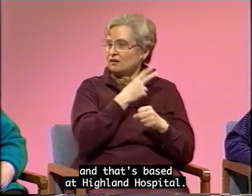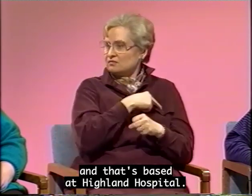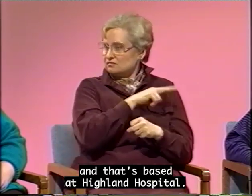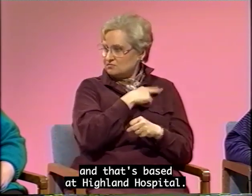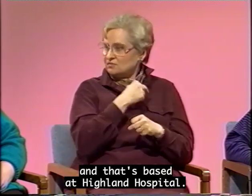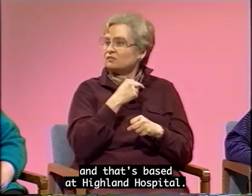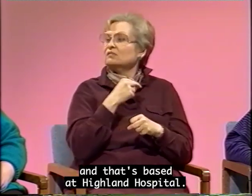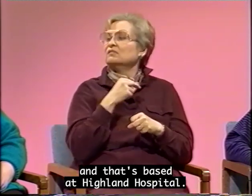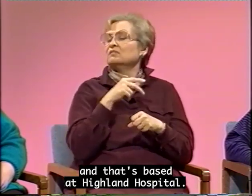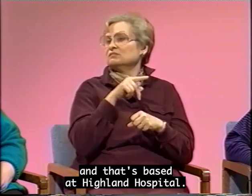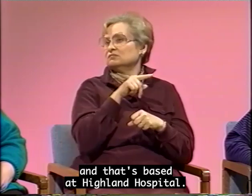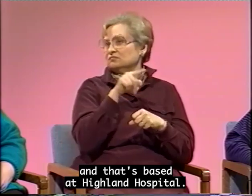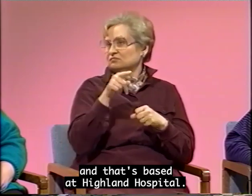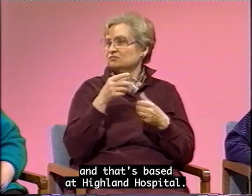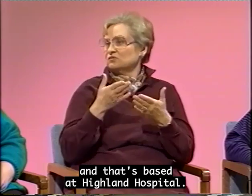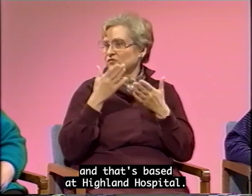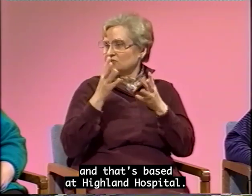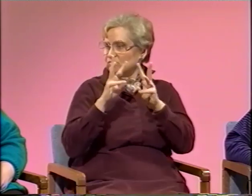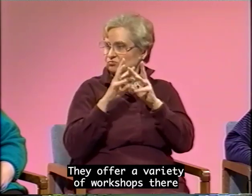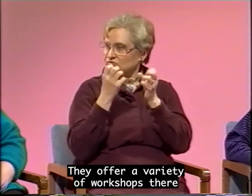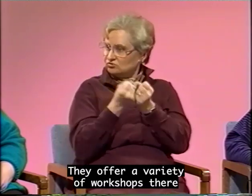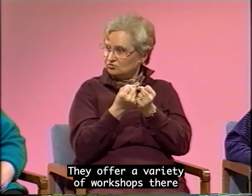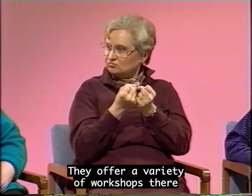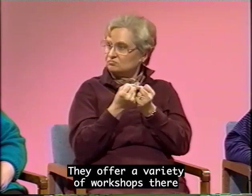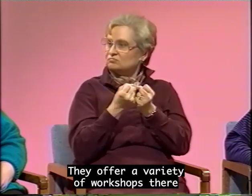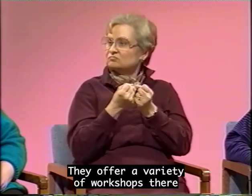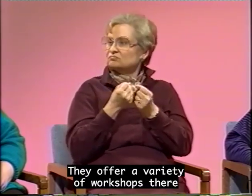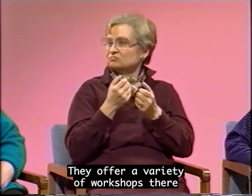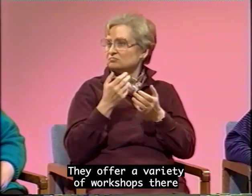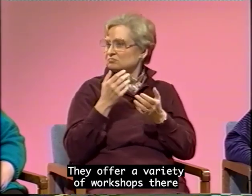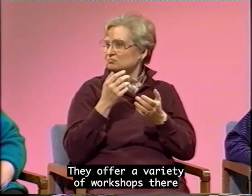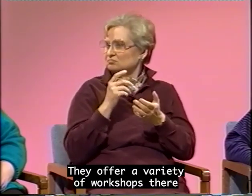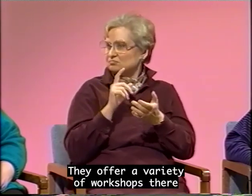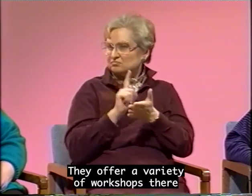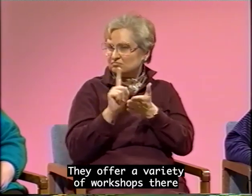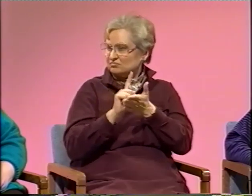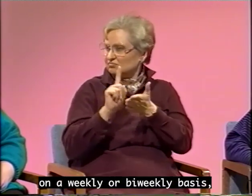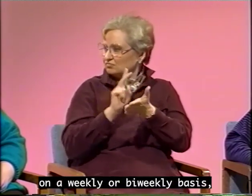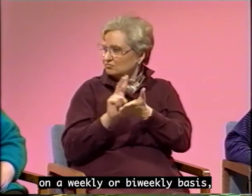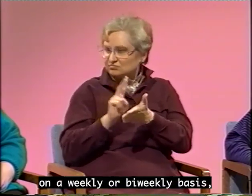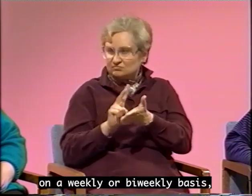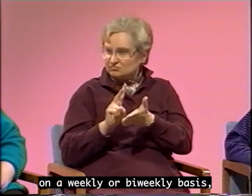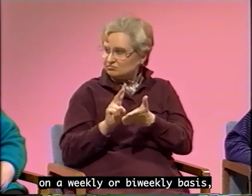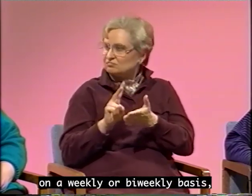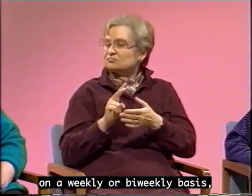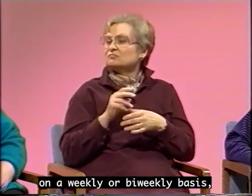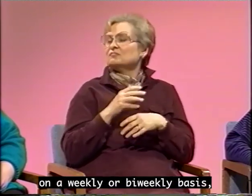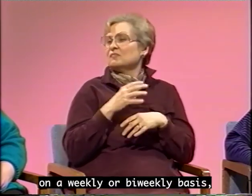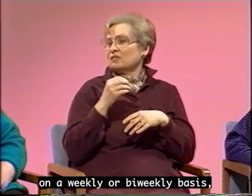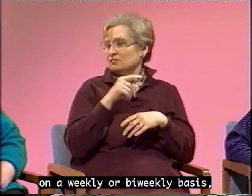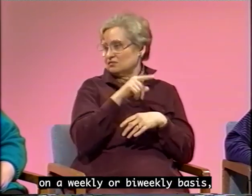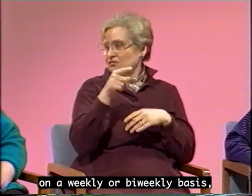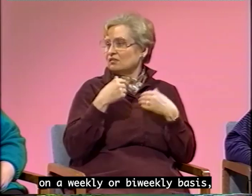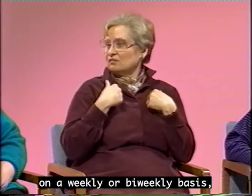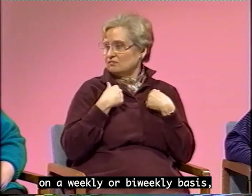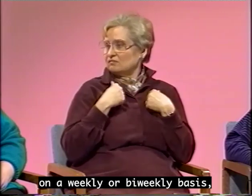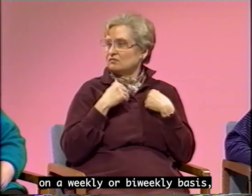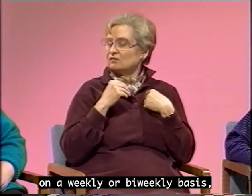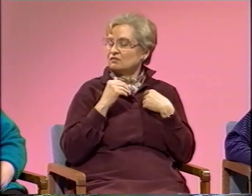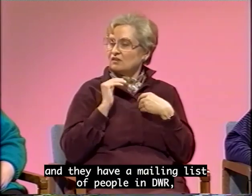and that's based at Highland Hospital. They offer a variety of workshops there on a weekly or bi-weekly basis, and